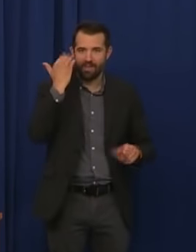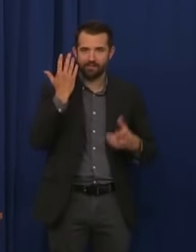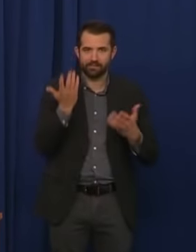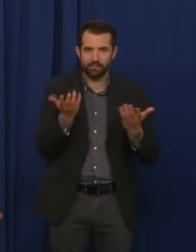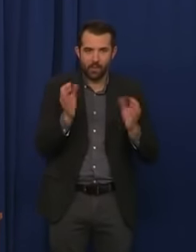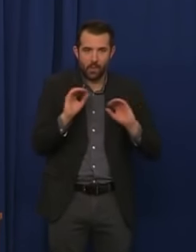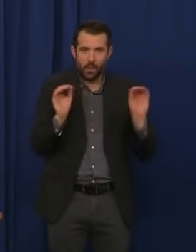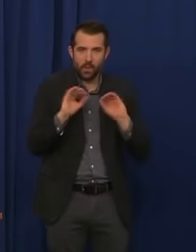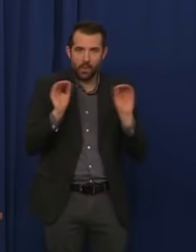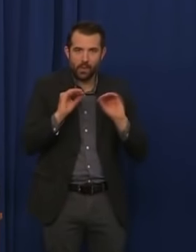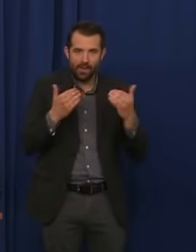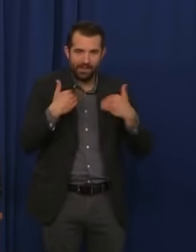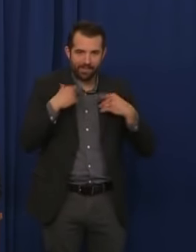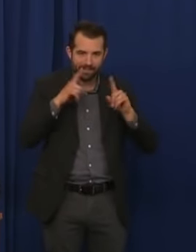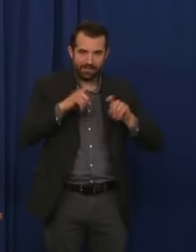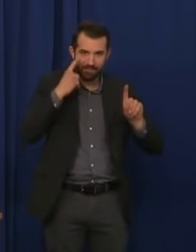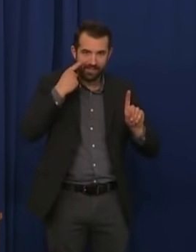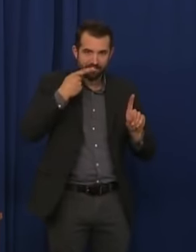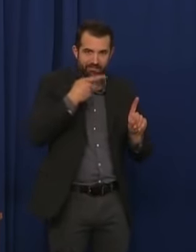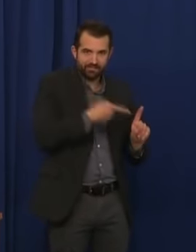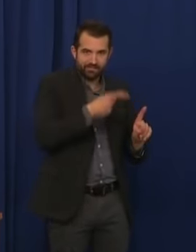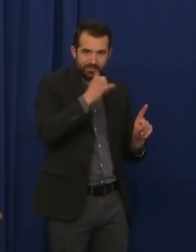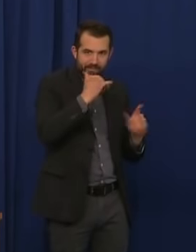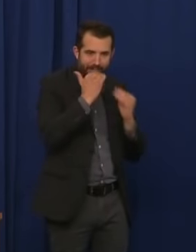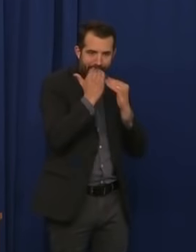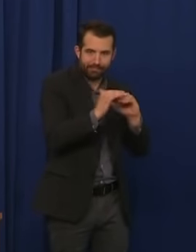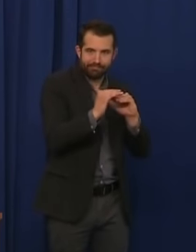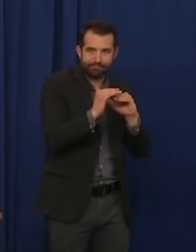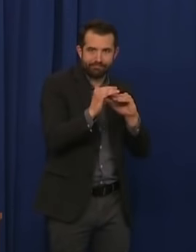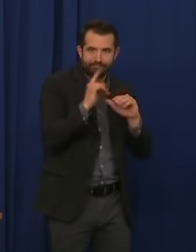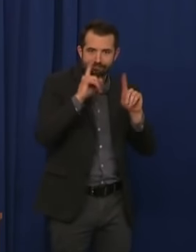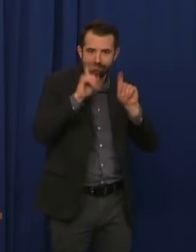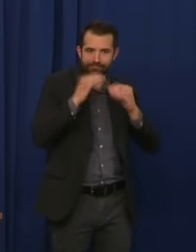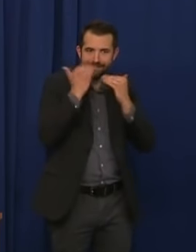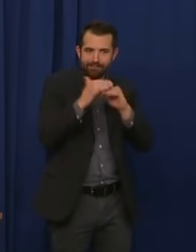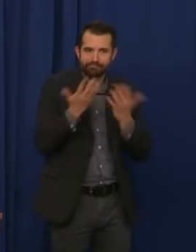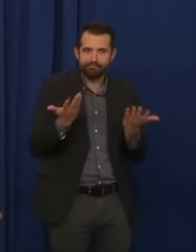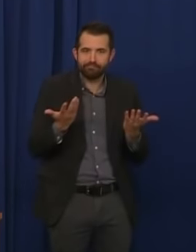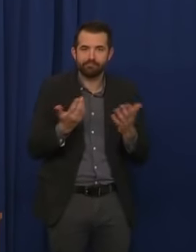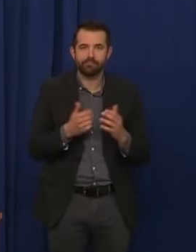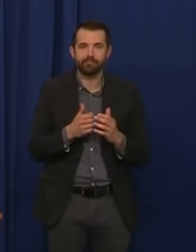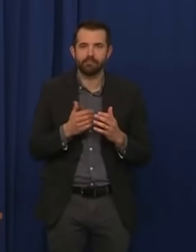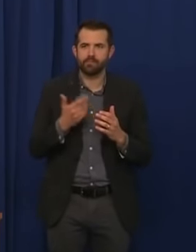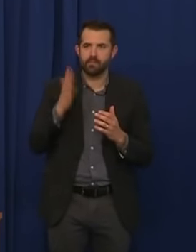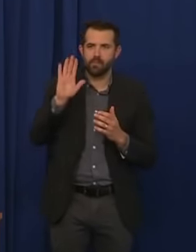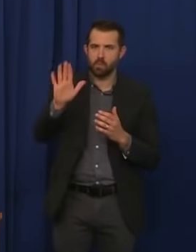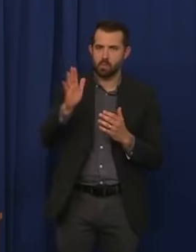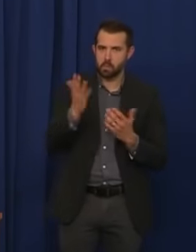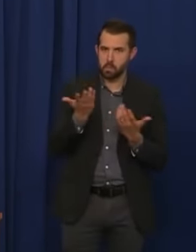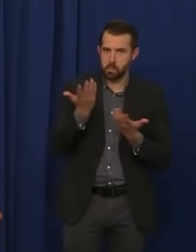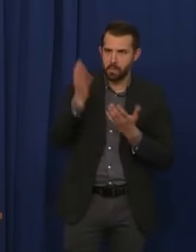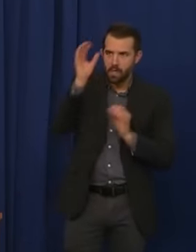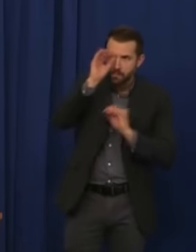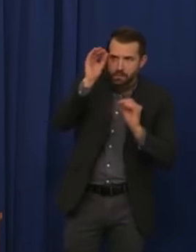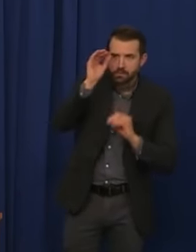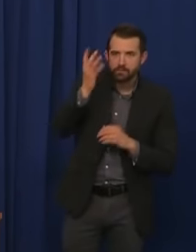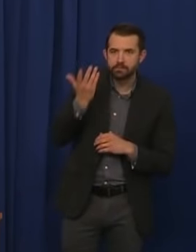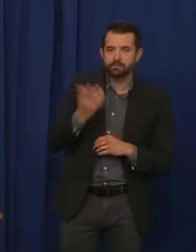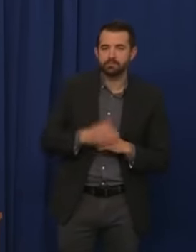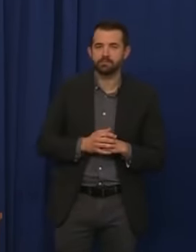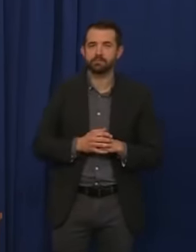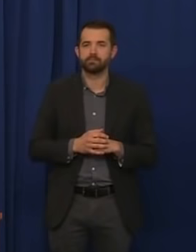hospitals? Don's first question is around the testing capacity within hospitals themselves.